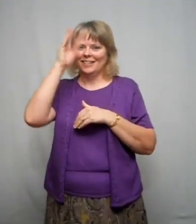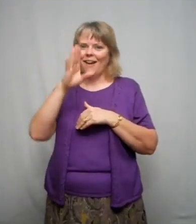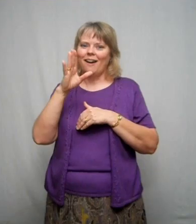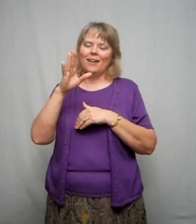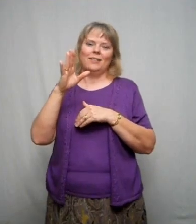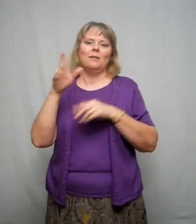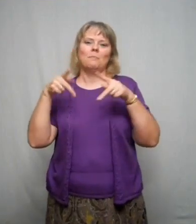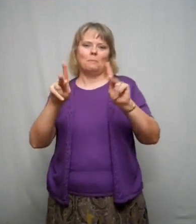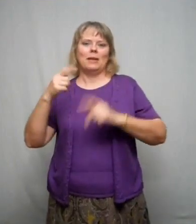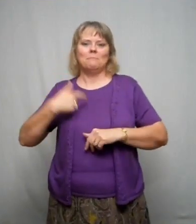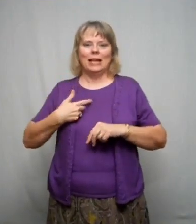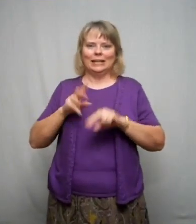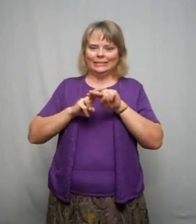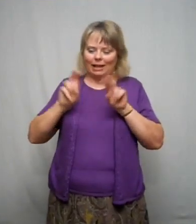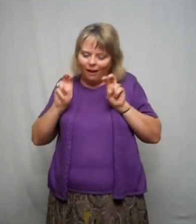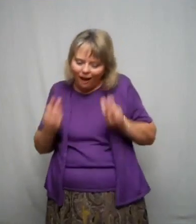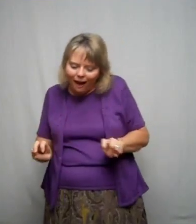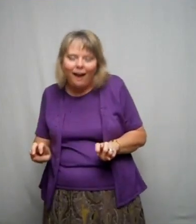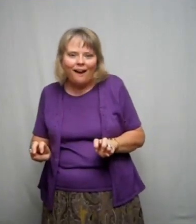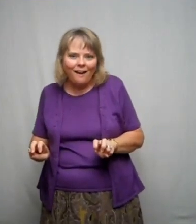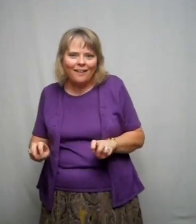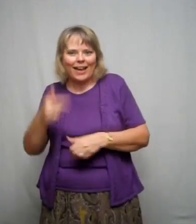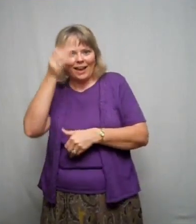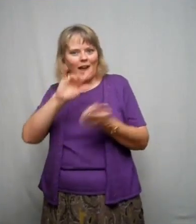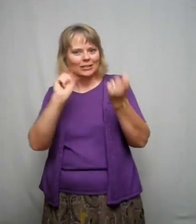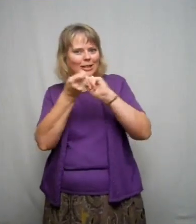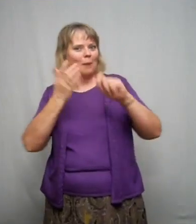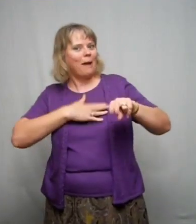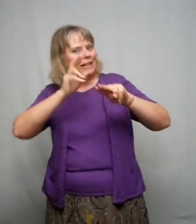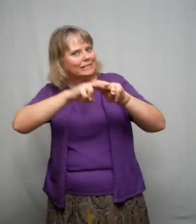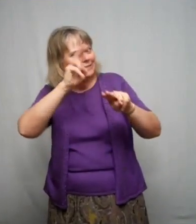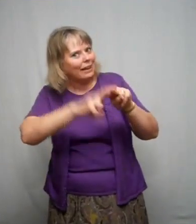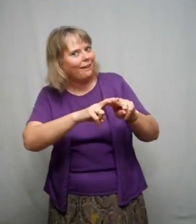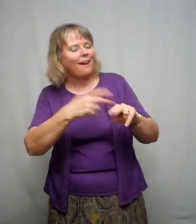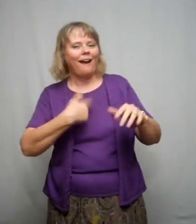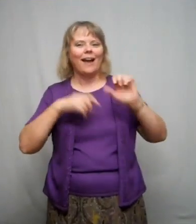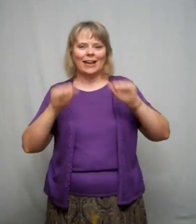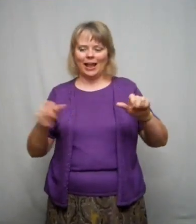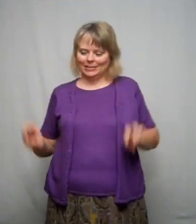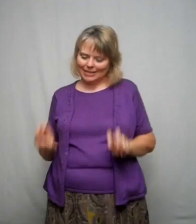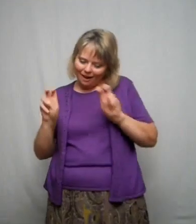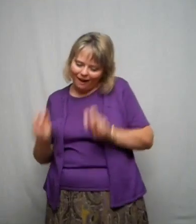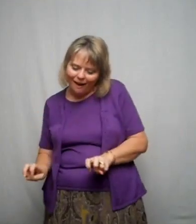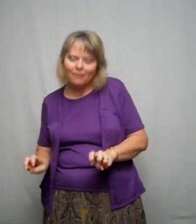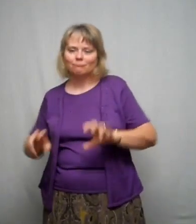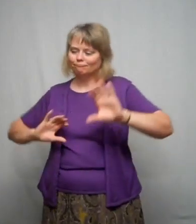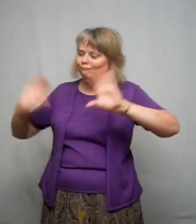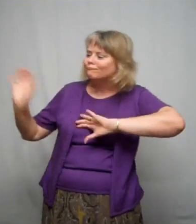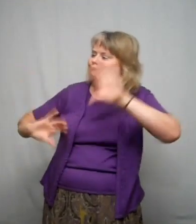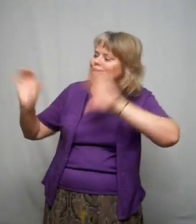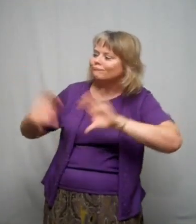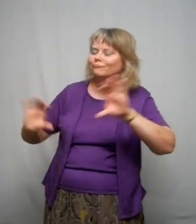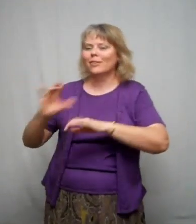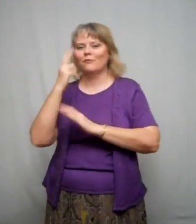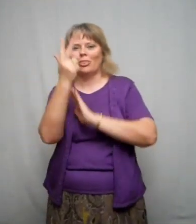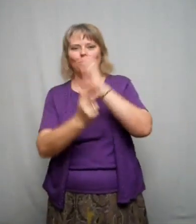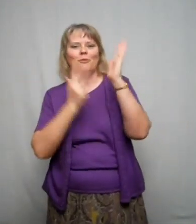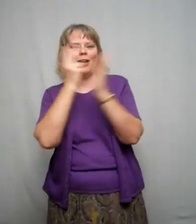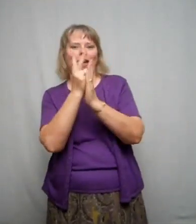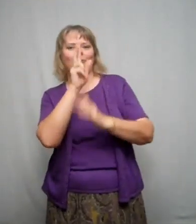God just happened to allow me to sit next to her and picked out my perfect seat so we could chat with each other for the 3-hour trip